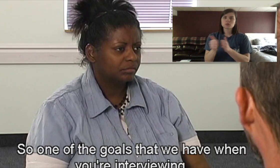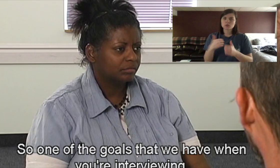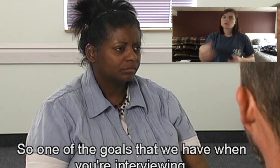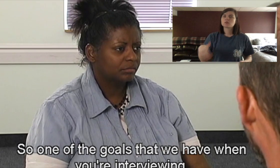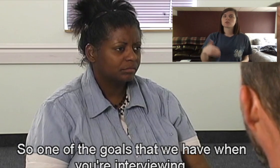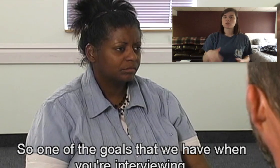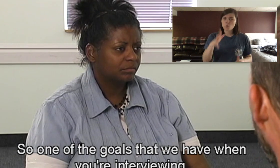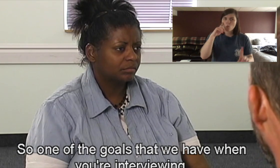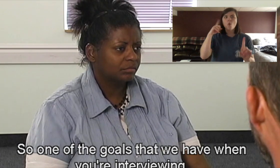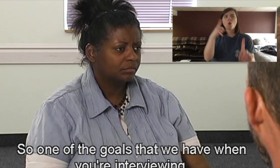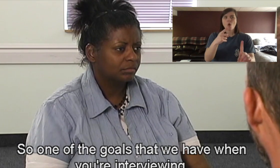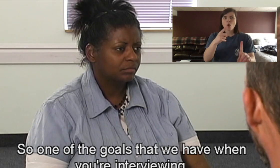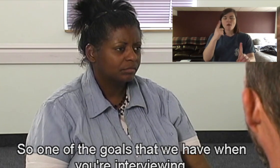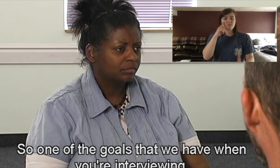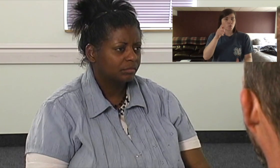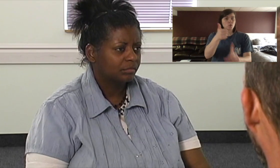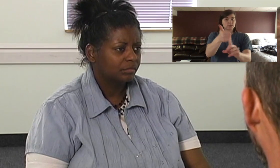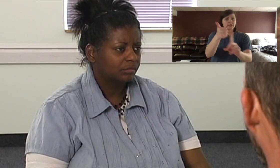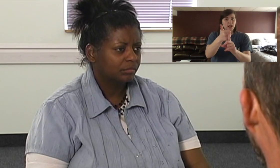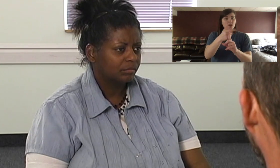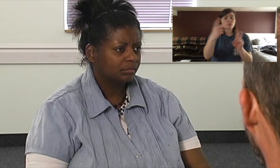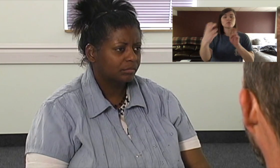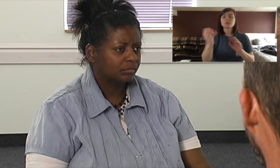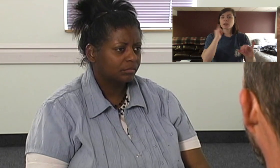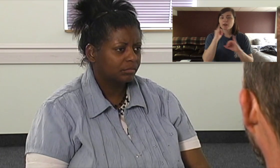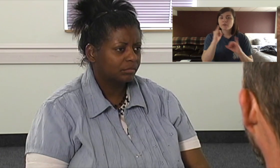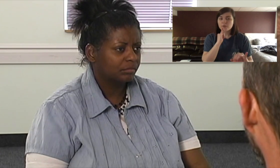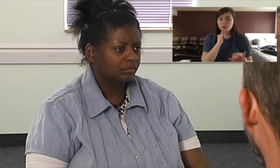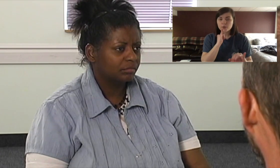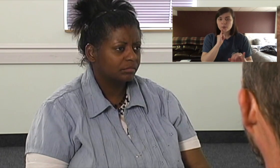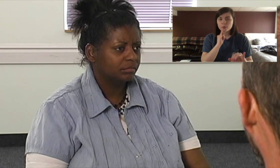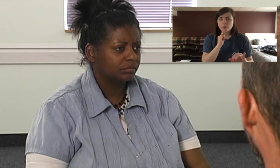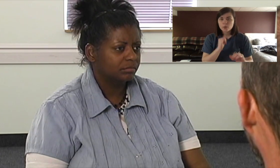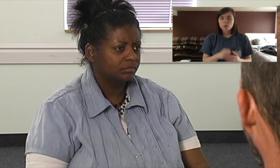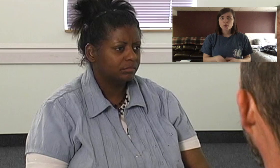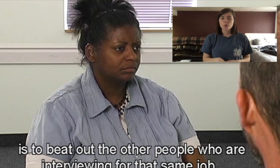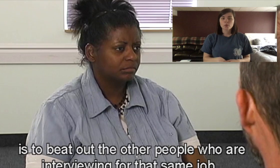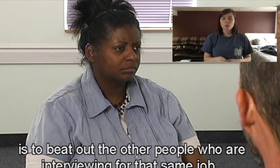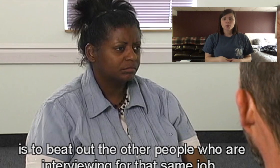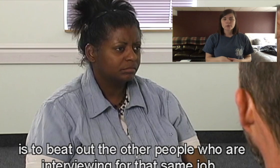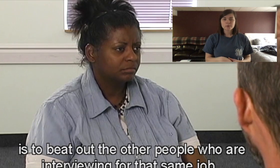So one of the goals that we have when you're interviewing